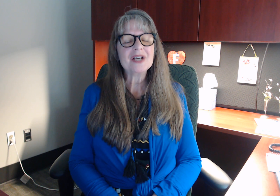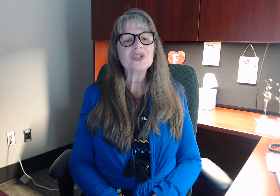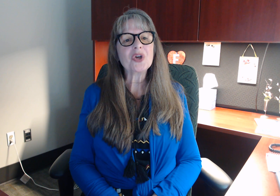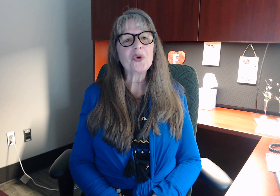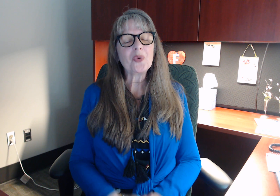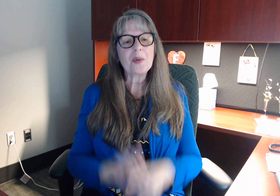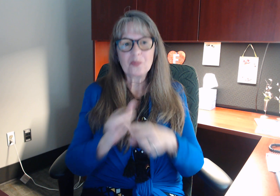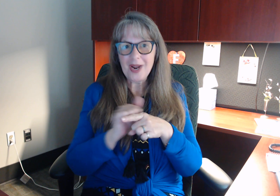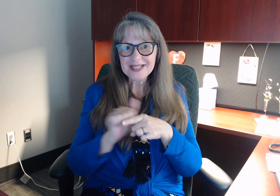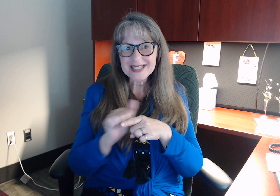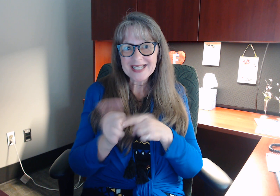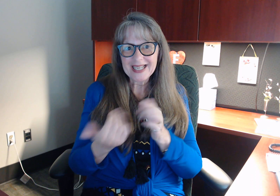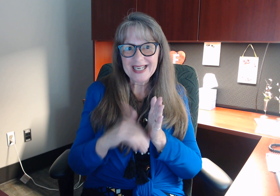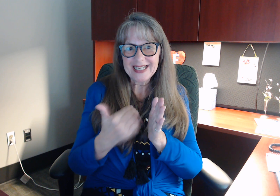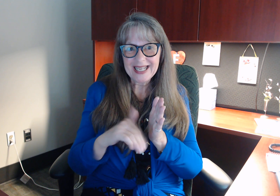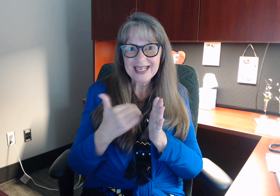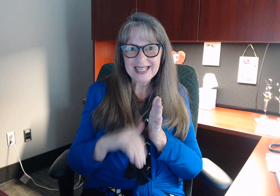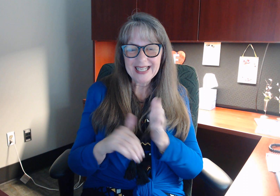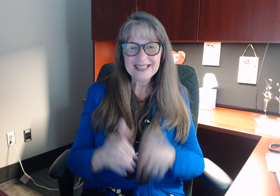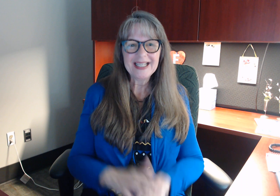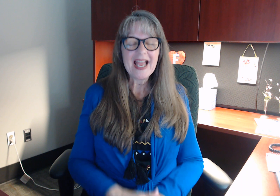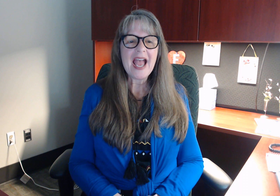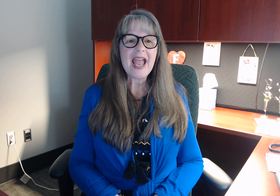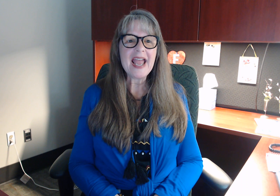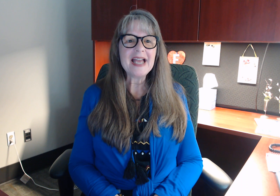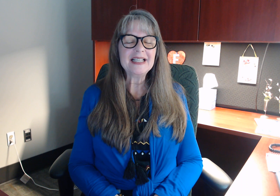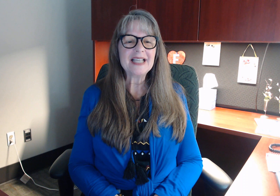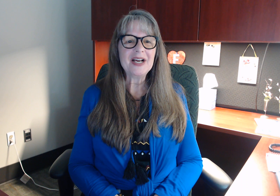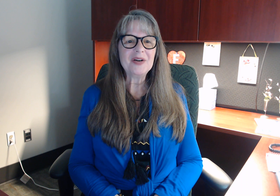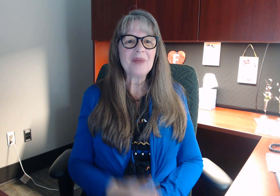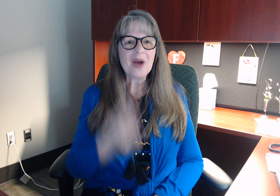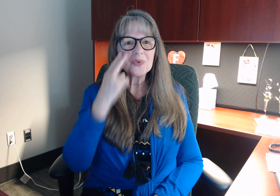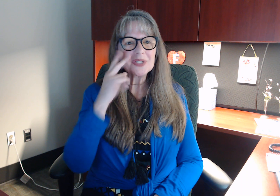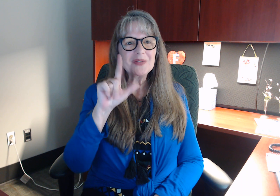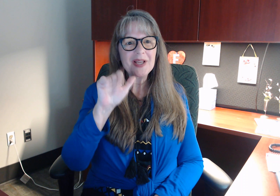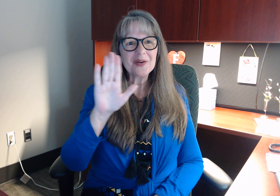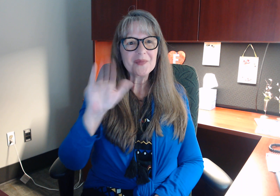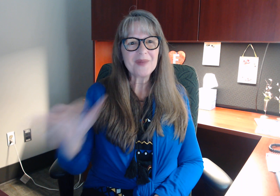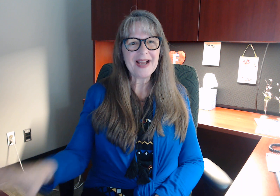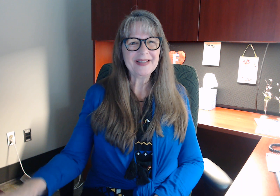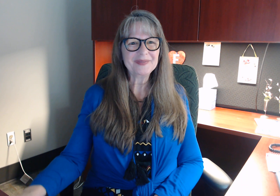So practice again and again and again, and I will see you later. Bye.